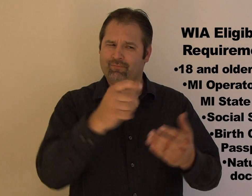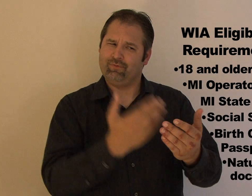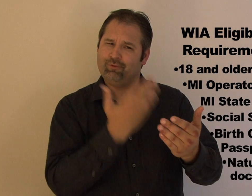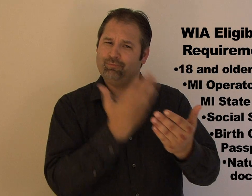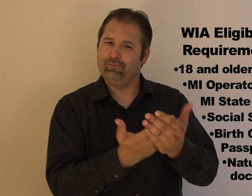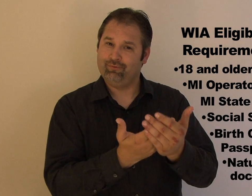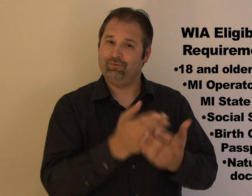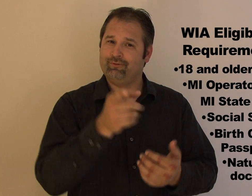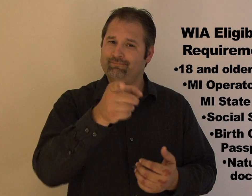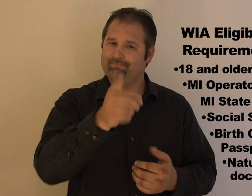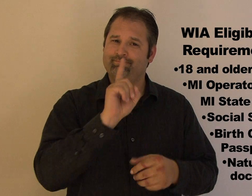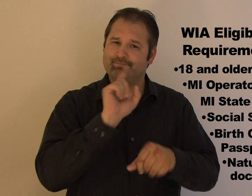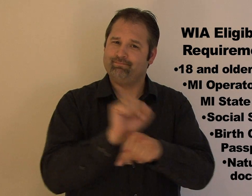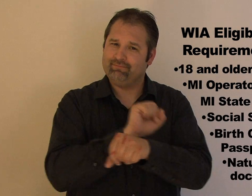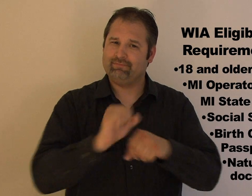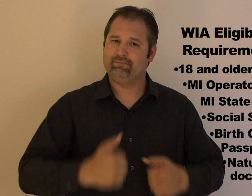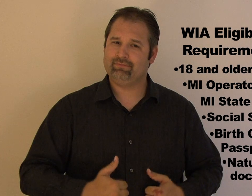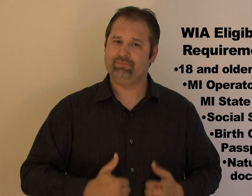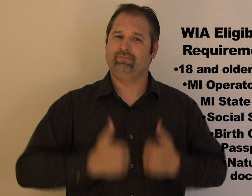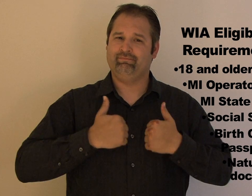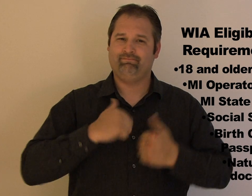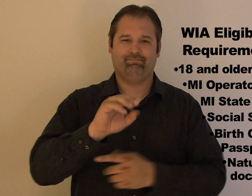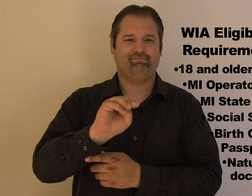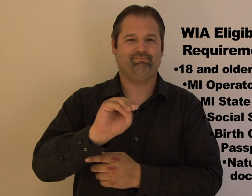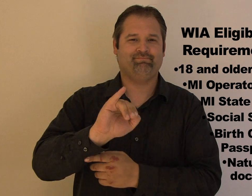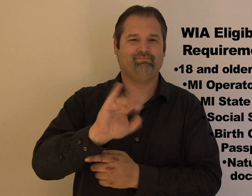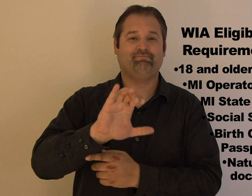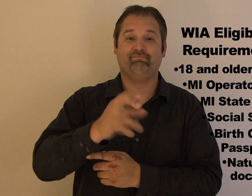1. You must be 18 years or older.